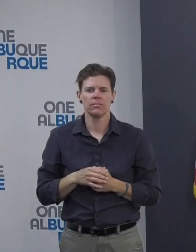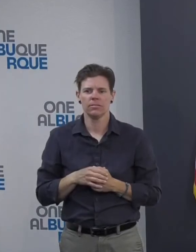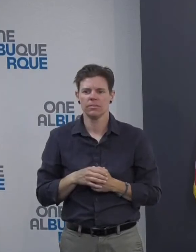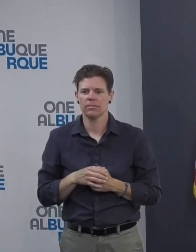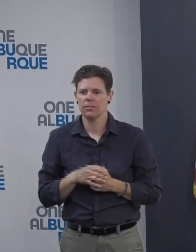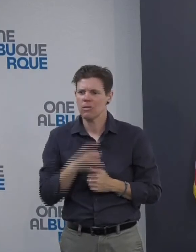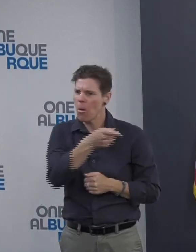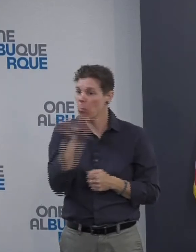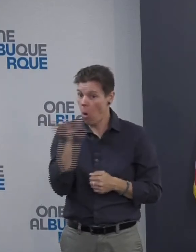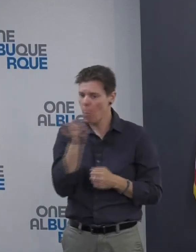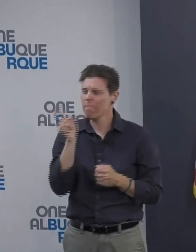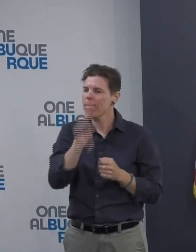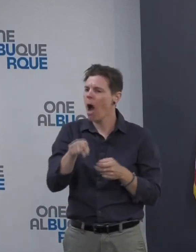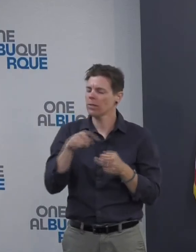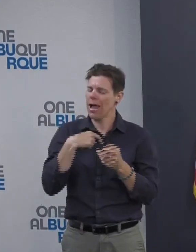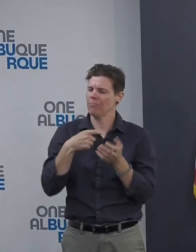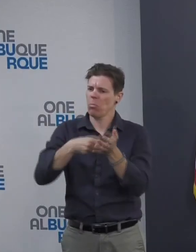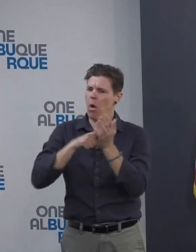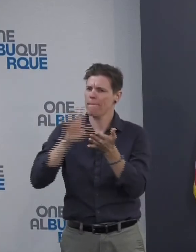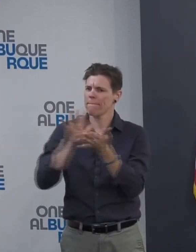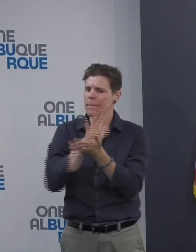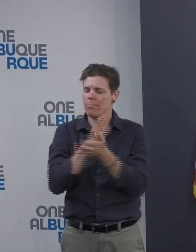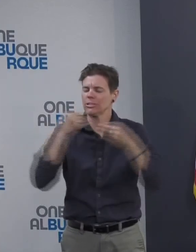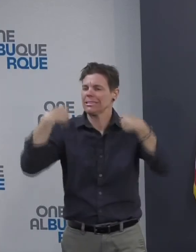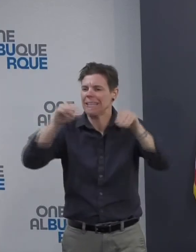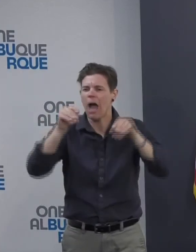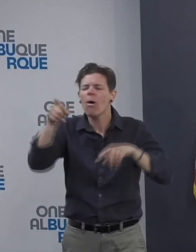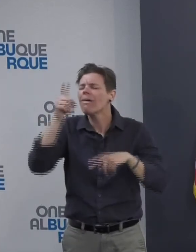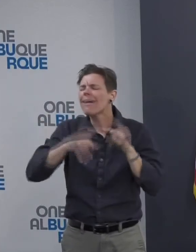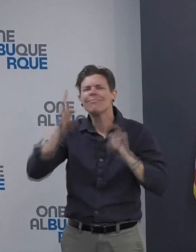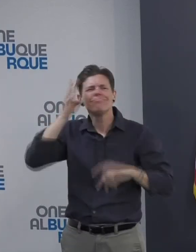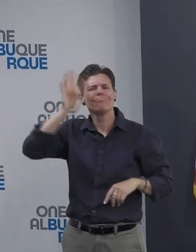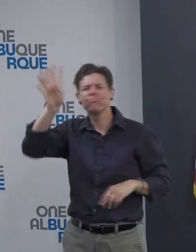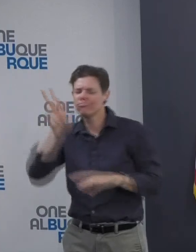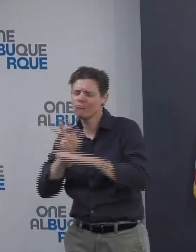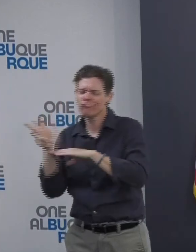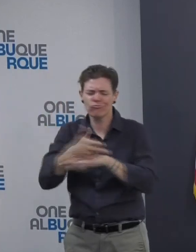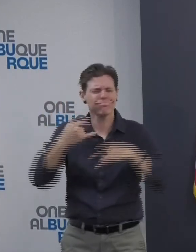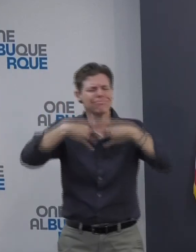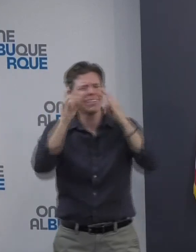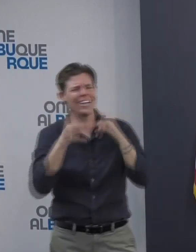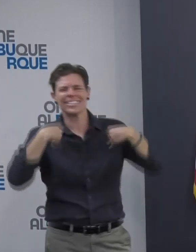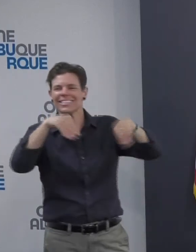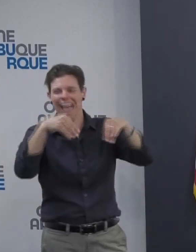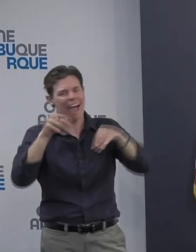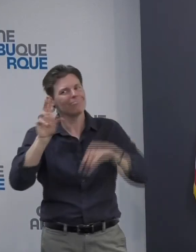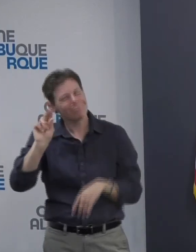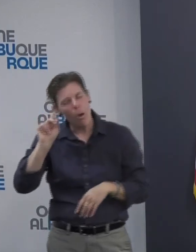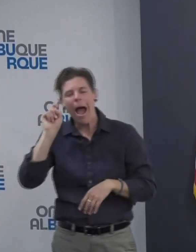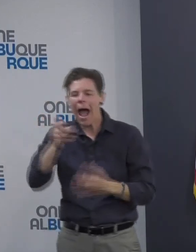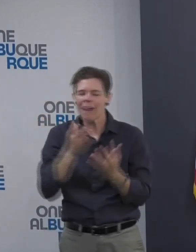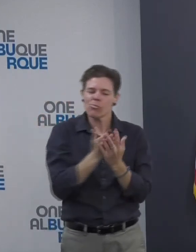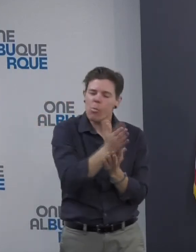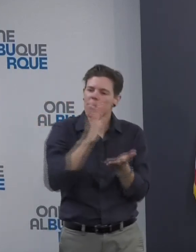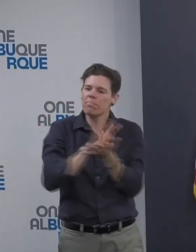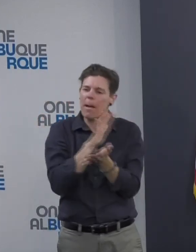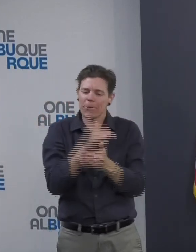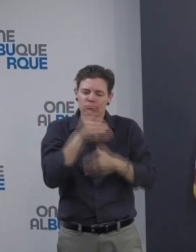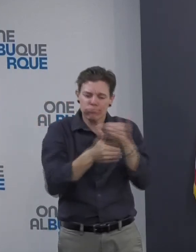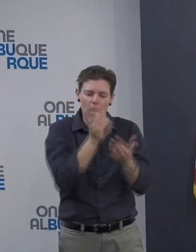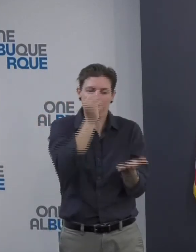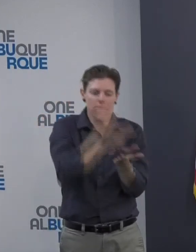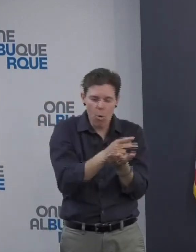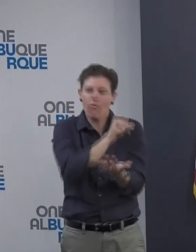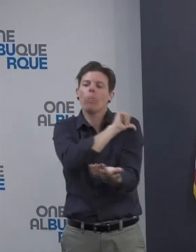sell stuff on a street corner in Albuquerque. You do have to get a couple of different types of permitting and so forth. And so a report was generated. All